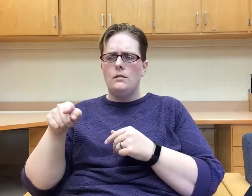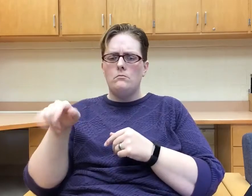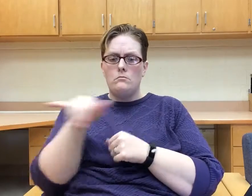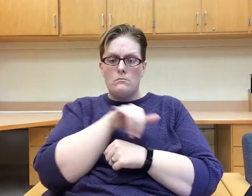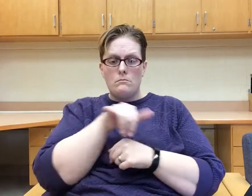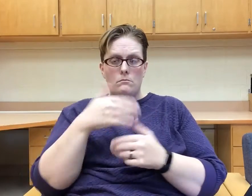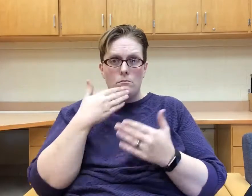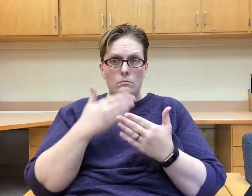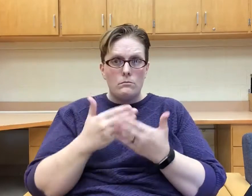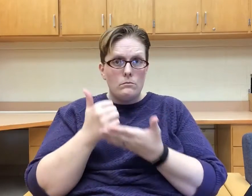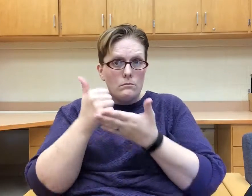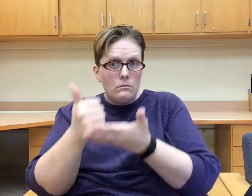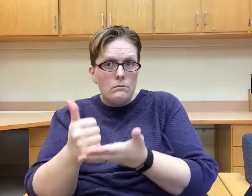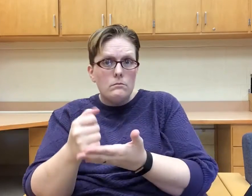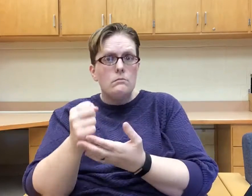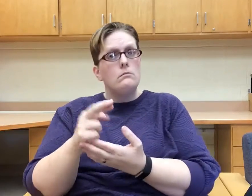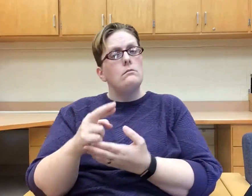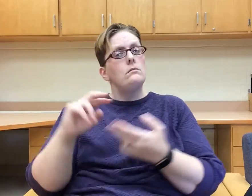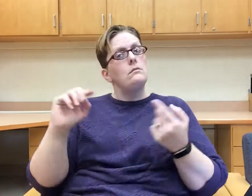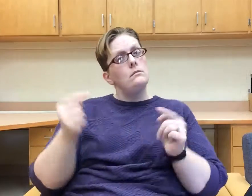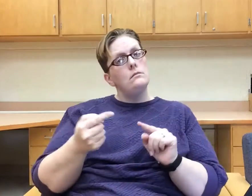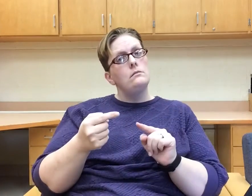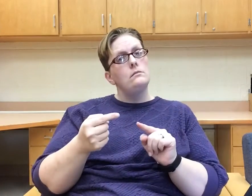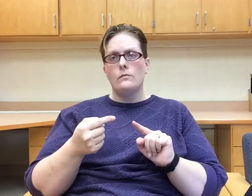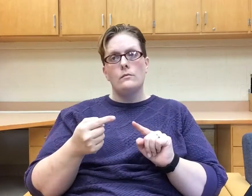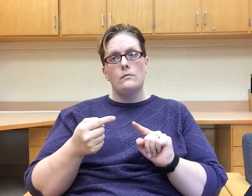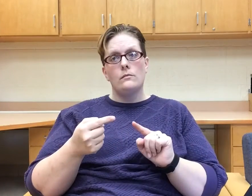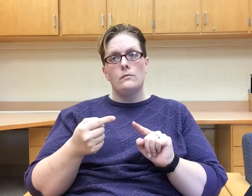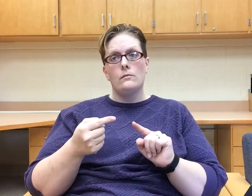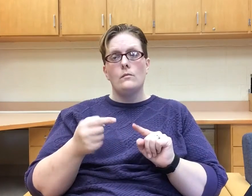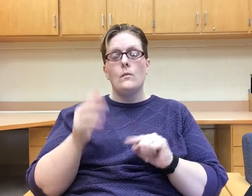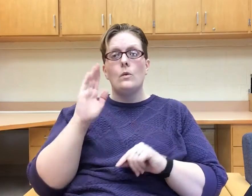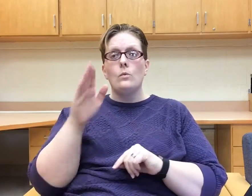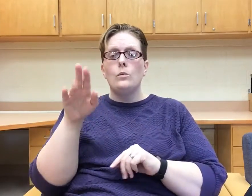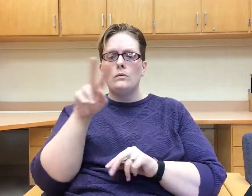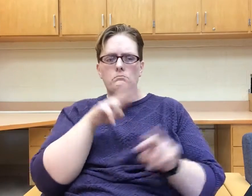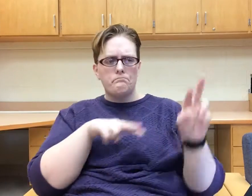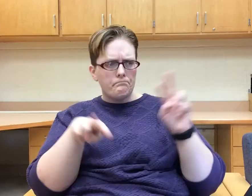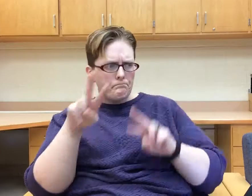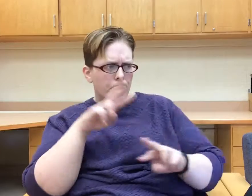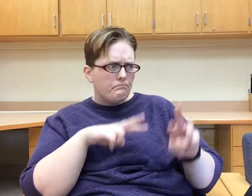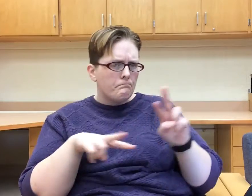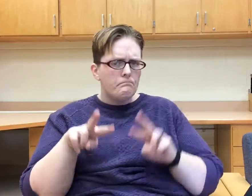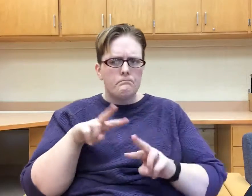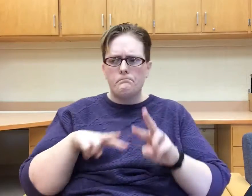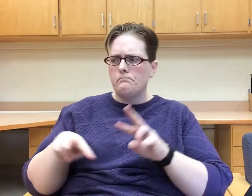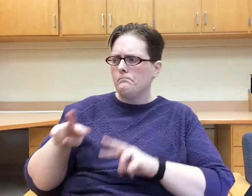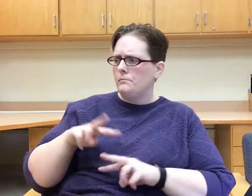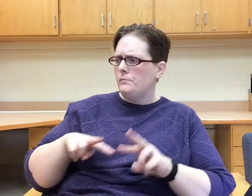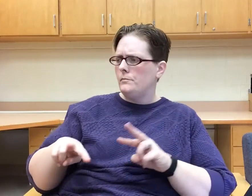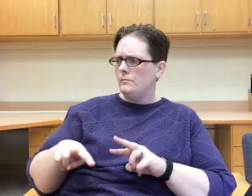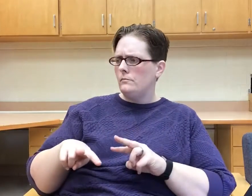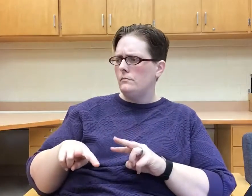other? Do they help the environment or do they hurt it? So they'll take a look all